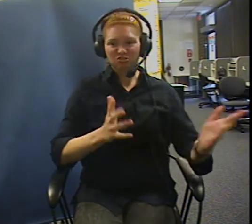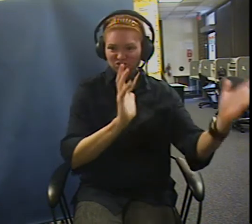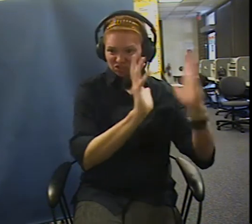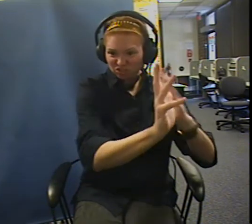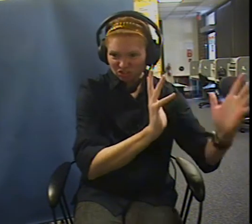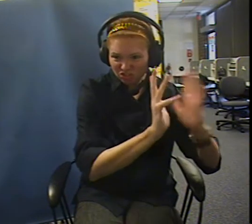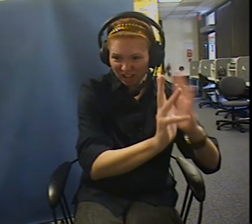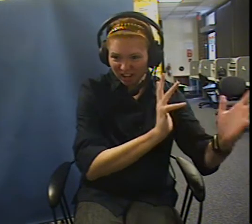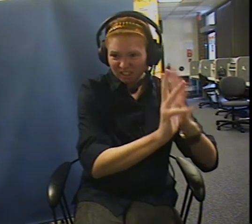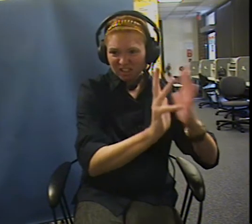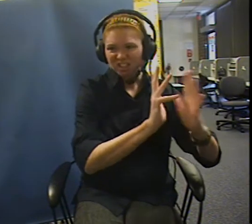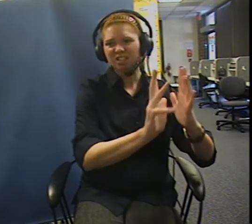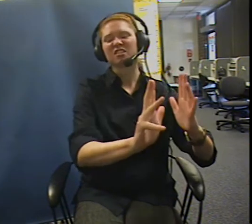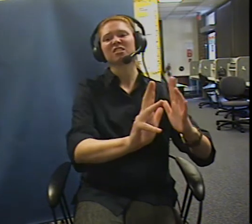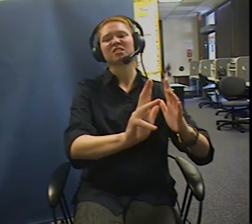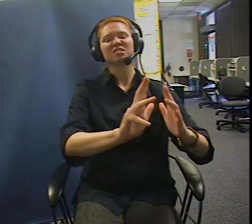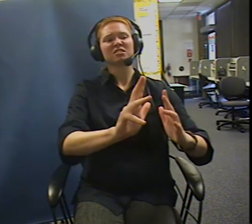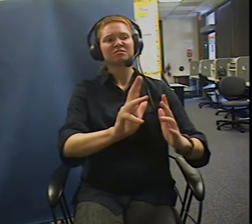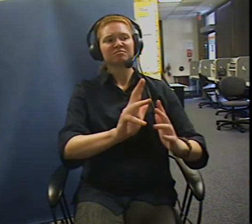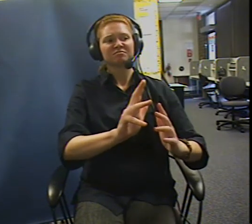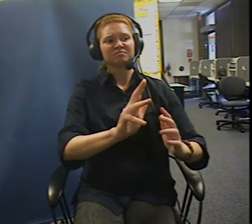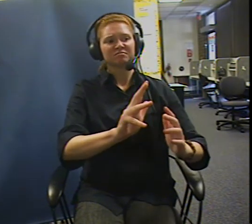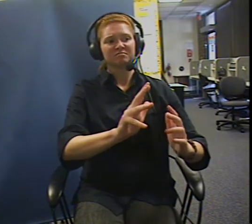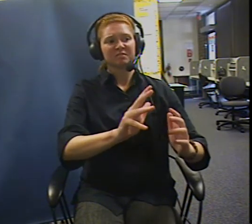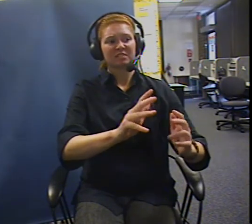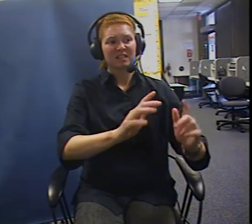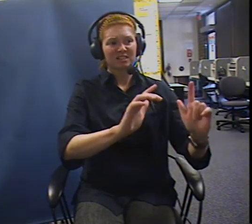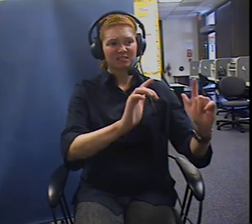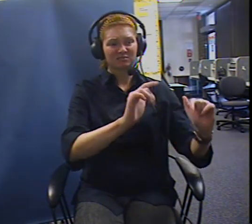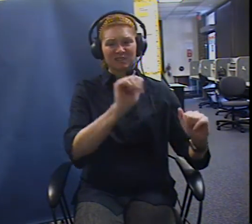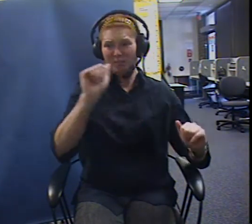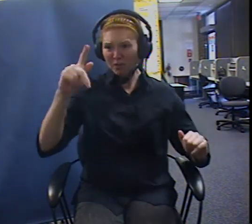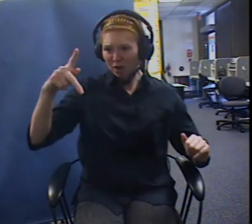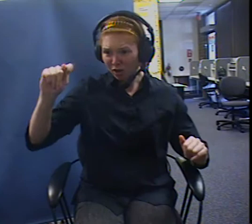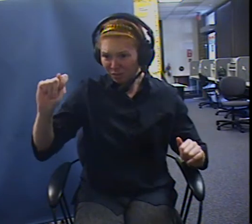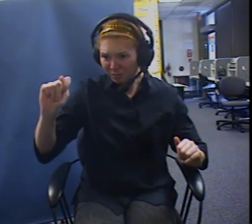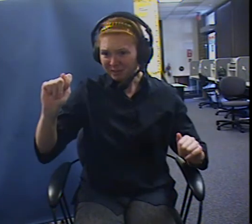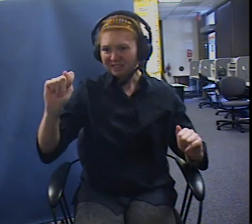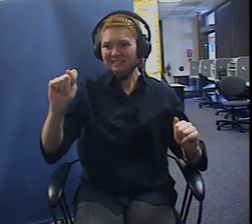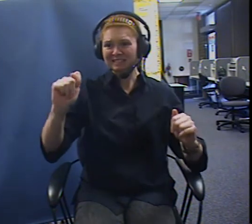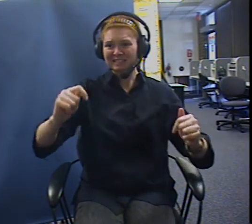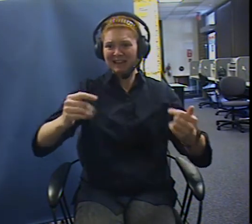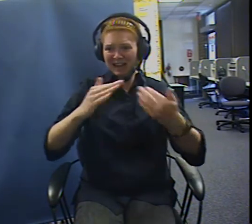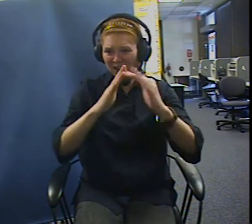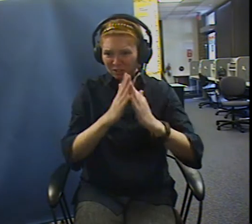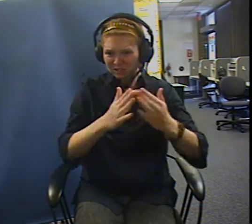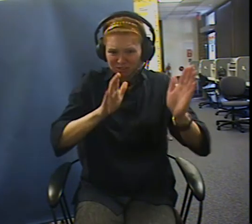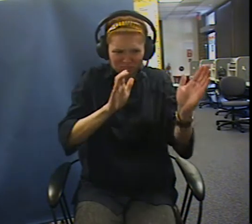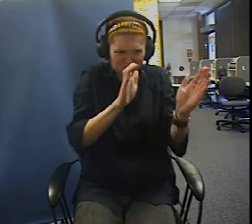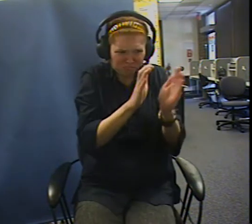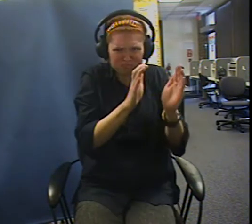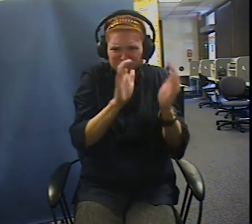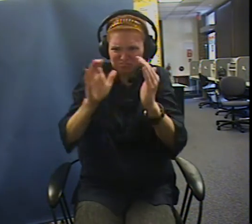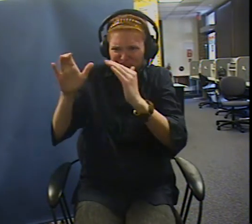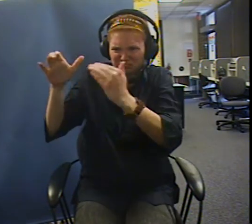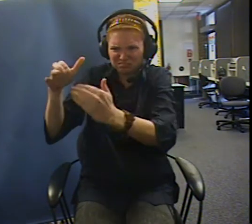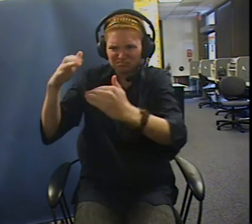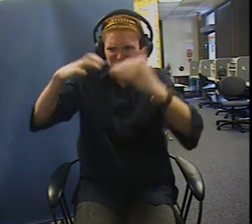and unhealthy living environments. Moreover, our environmental laws were lax, and factories were